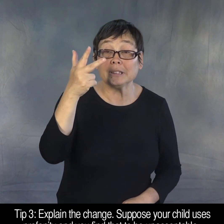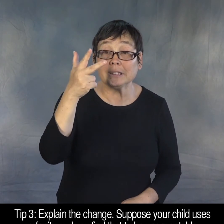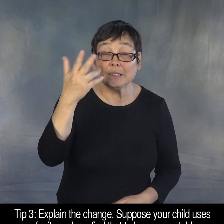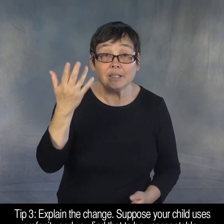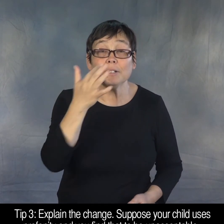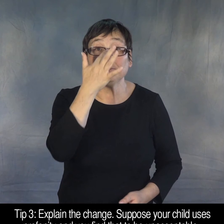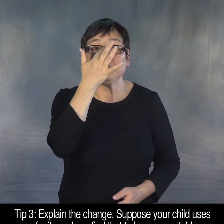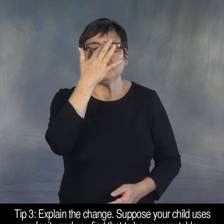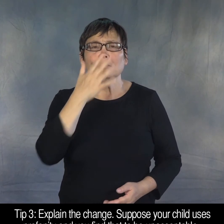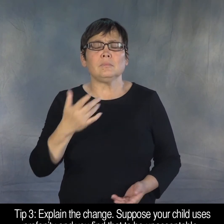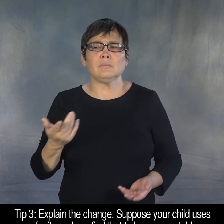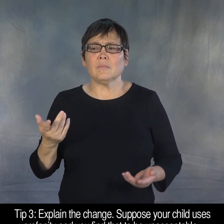Tip 3.